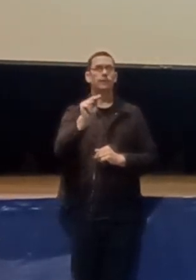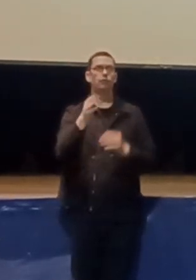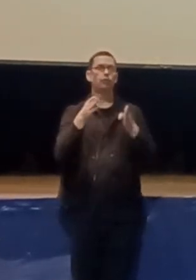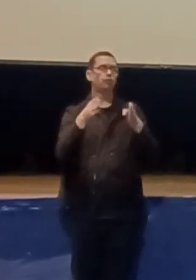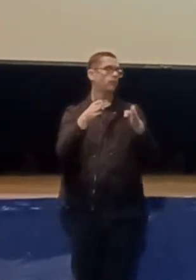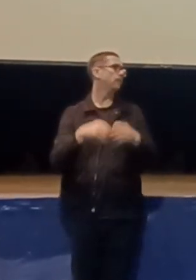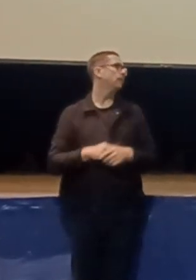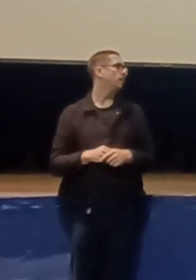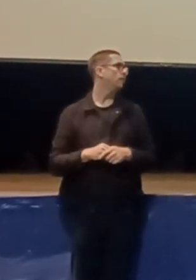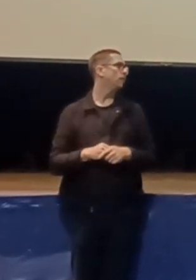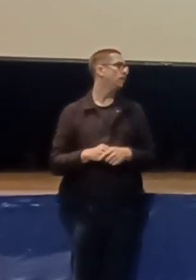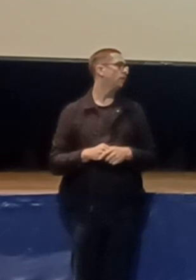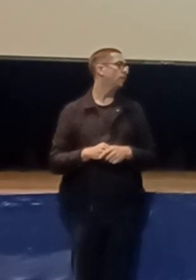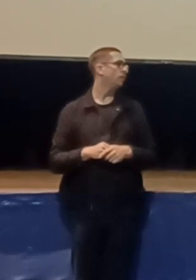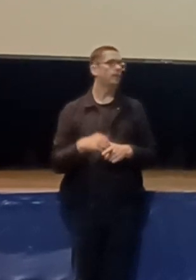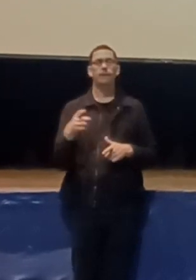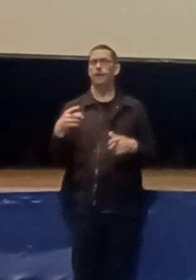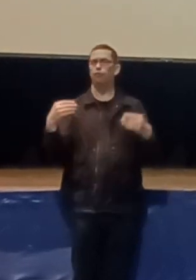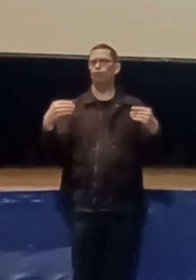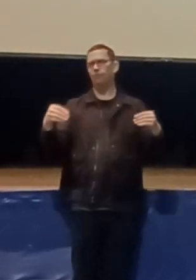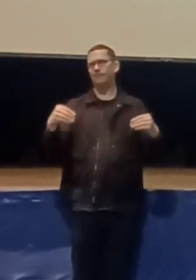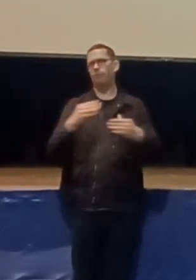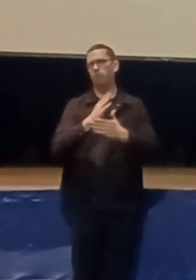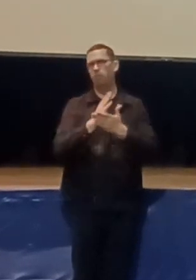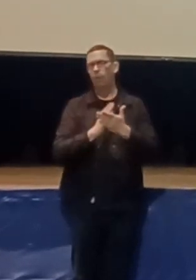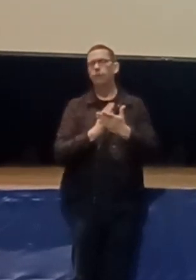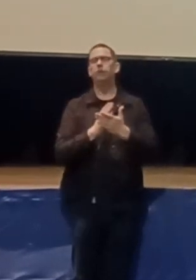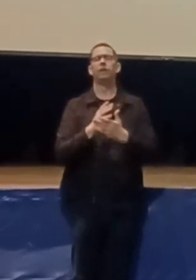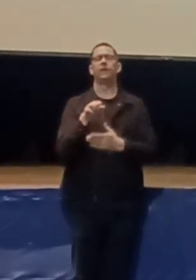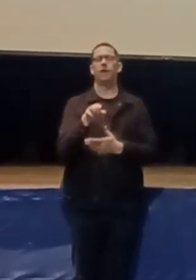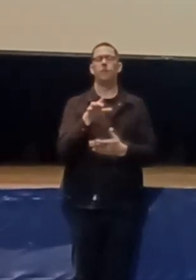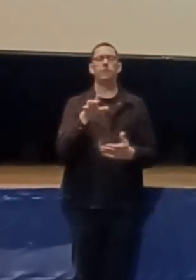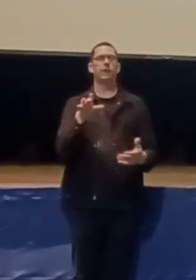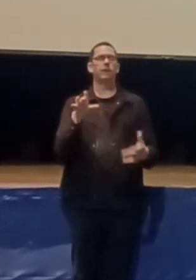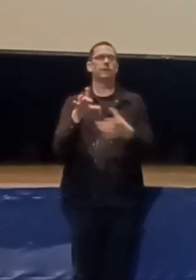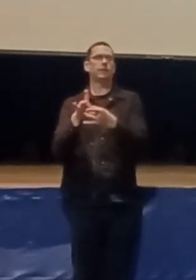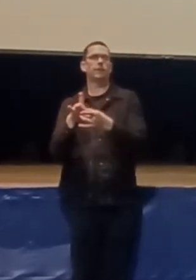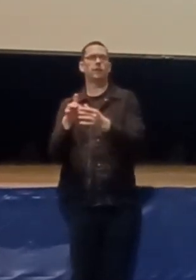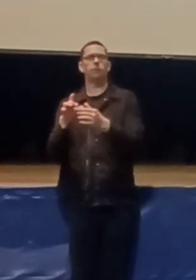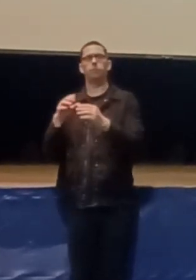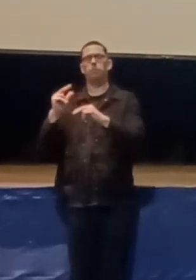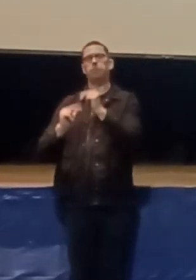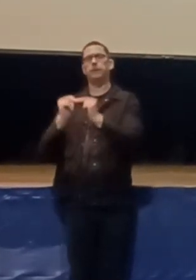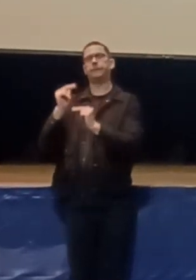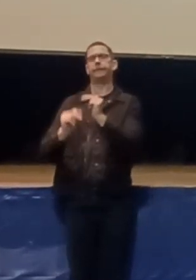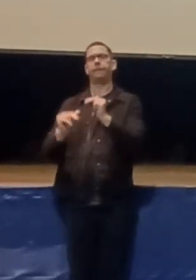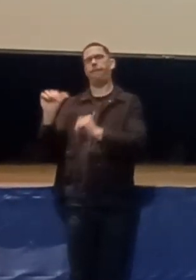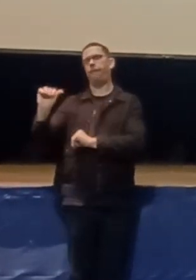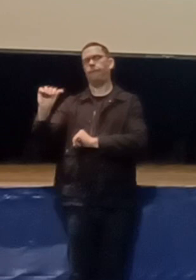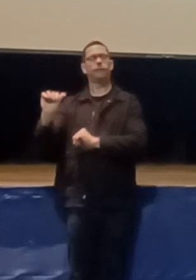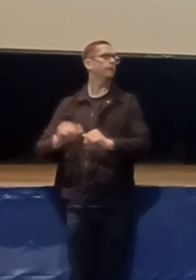the grocery component I mentioned in the presentation would be associated with building A, which I can,